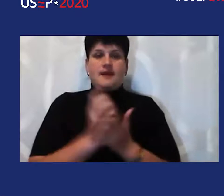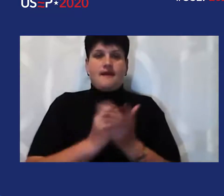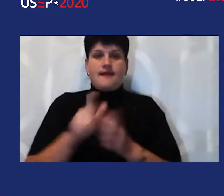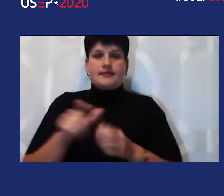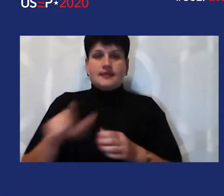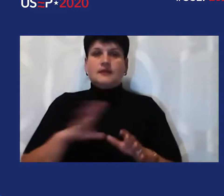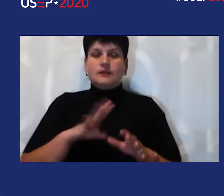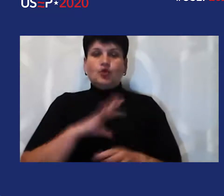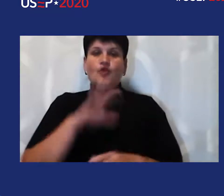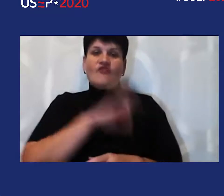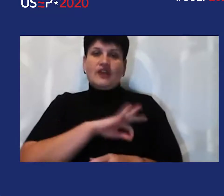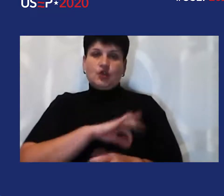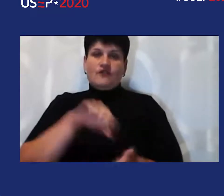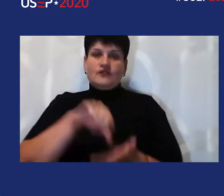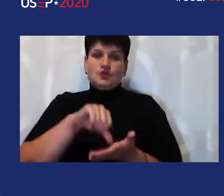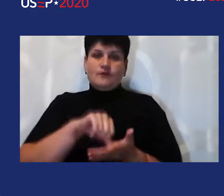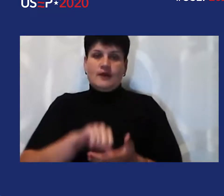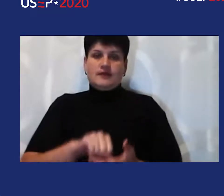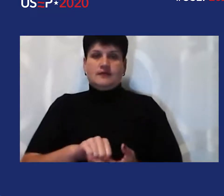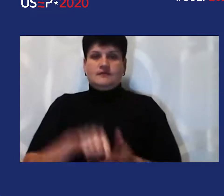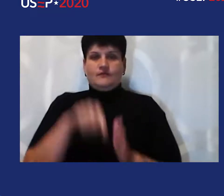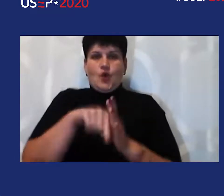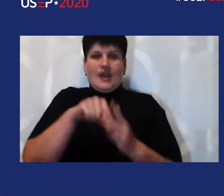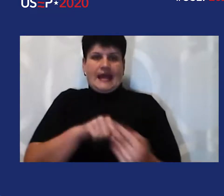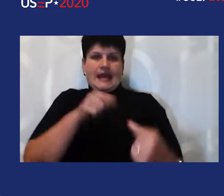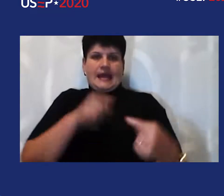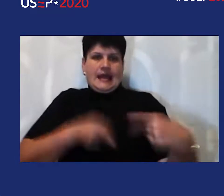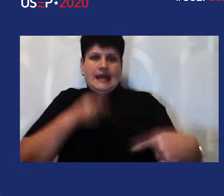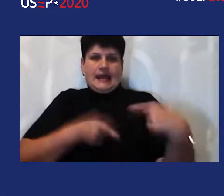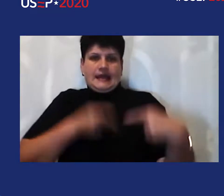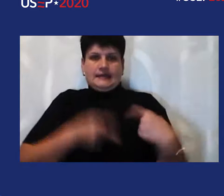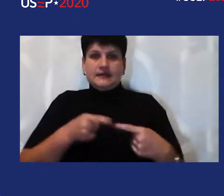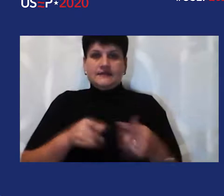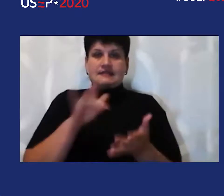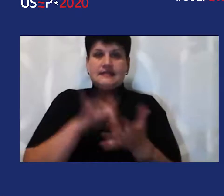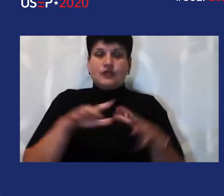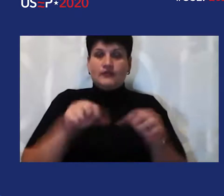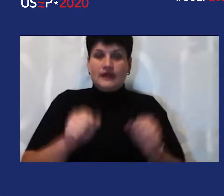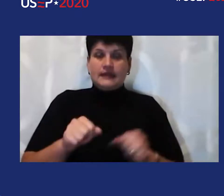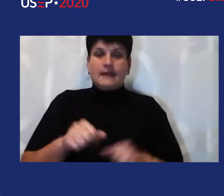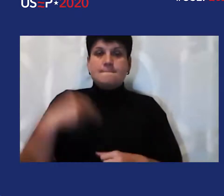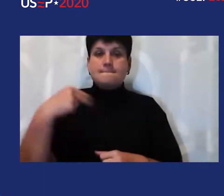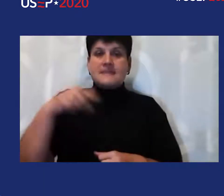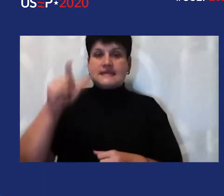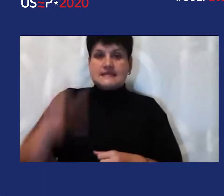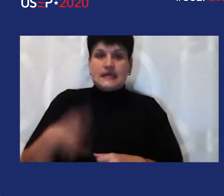local authorities would rather favor the policy of limited restrictions.